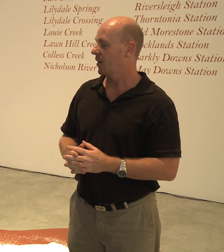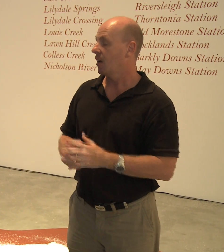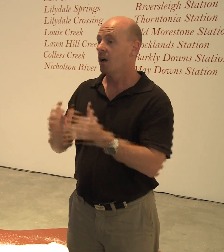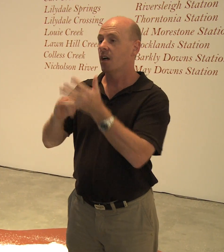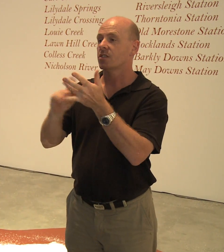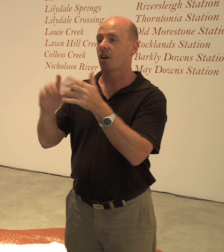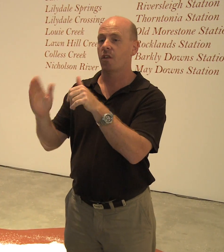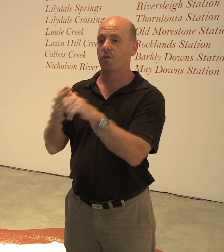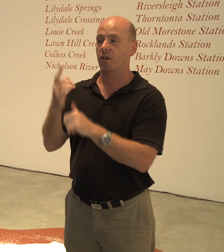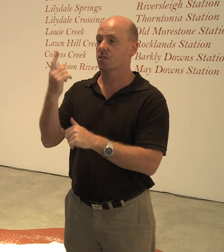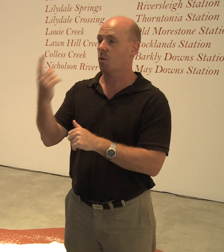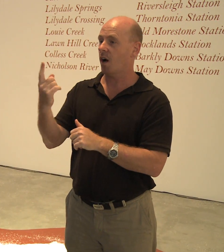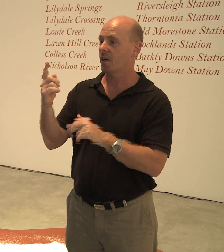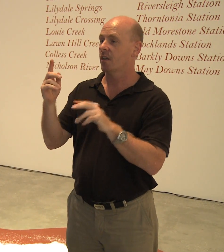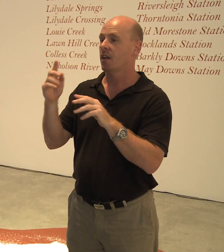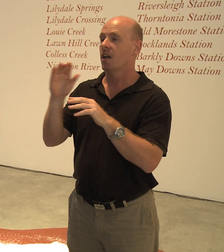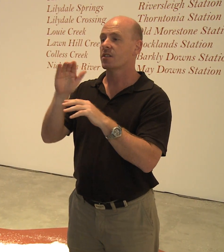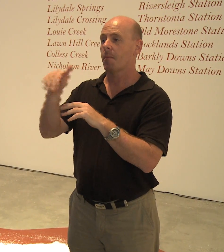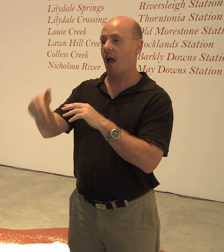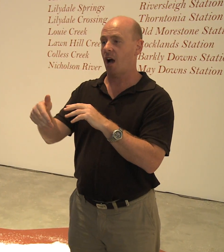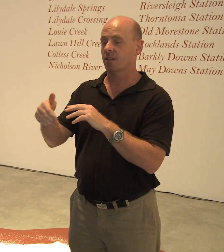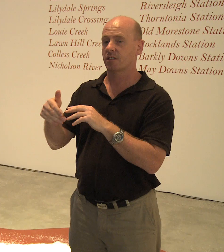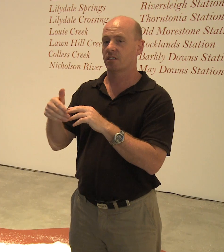So the first one is about